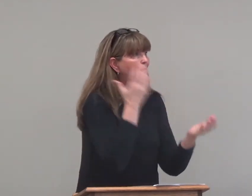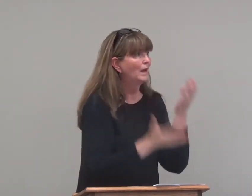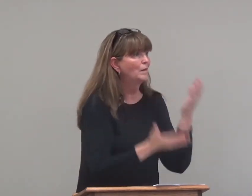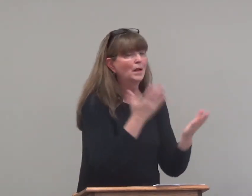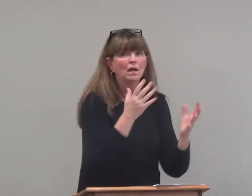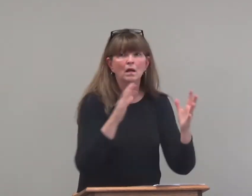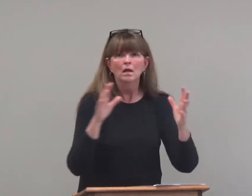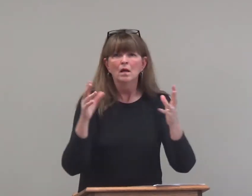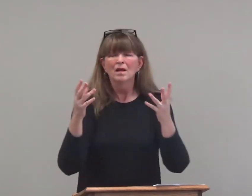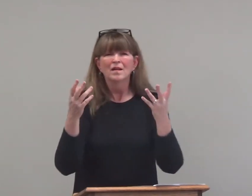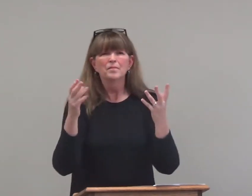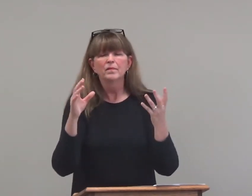get to COVID possibly.